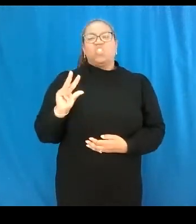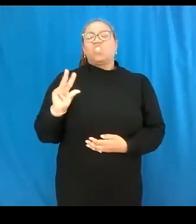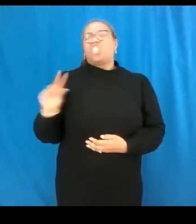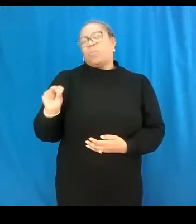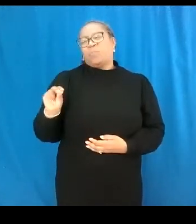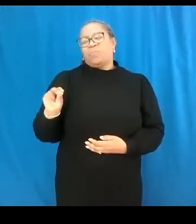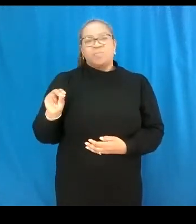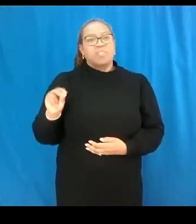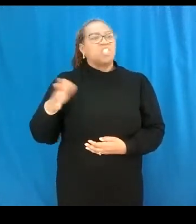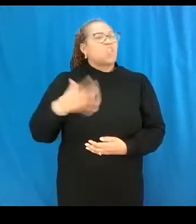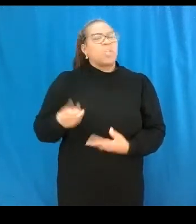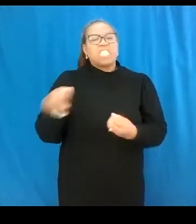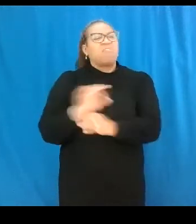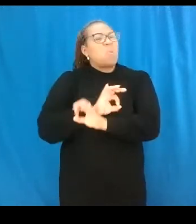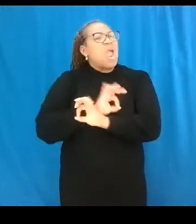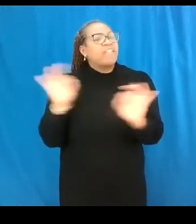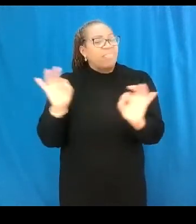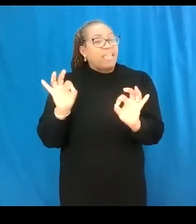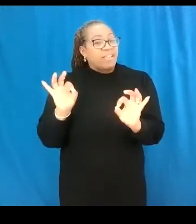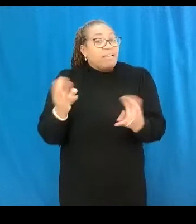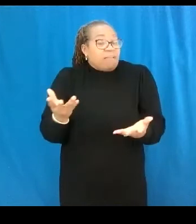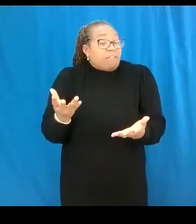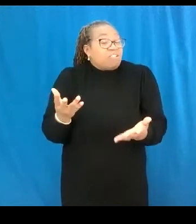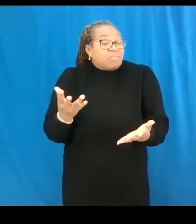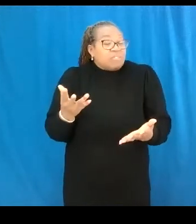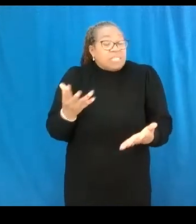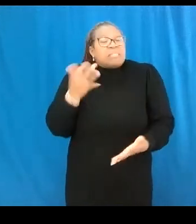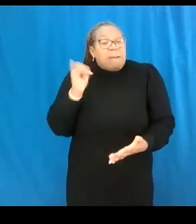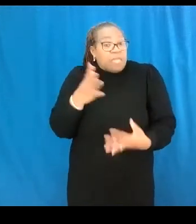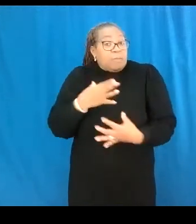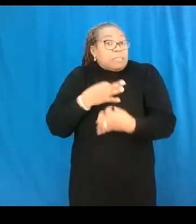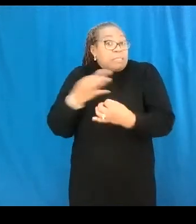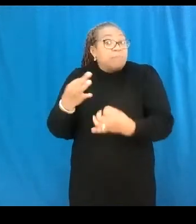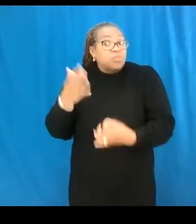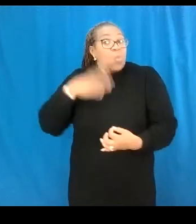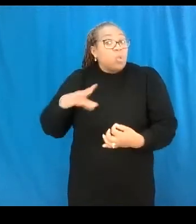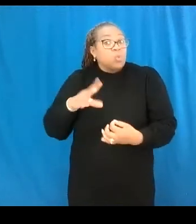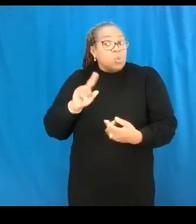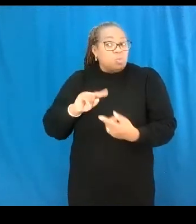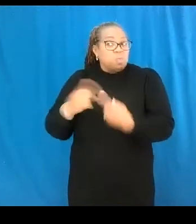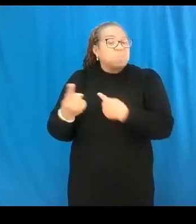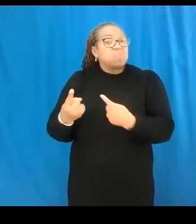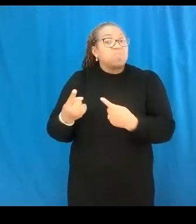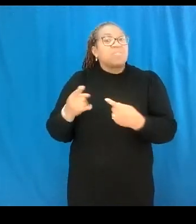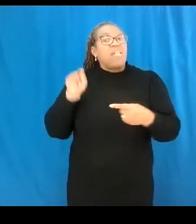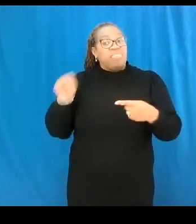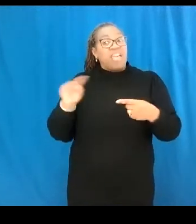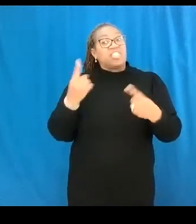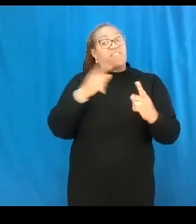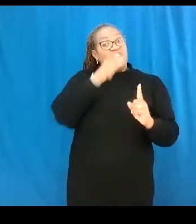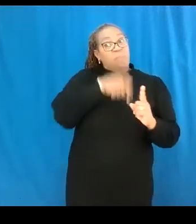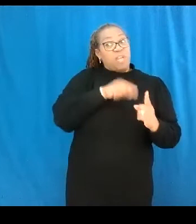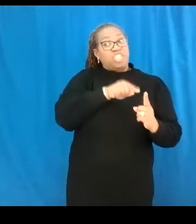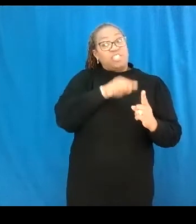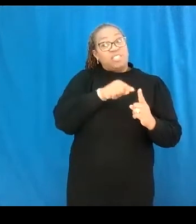I'm not giving you a dime. It's very tempting to do that. And this describes the first type of people